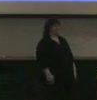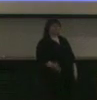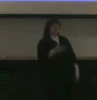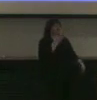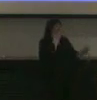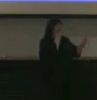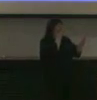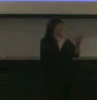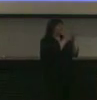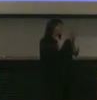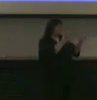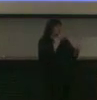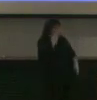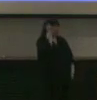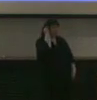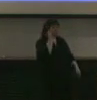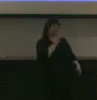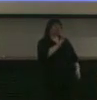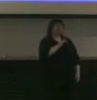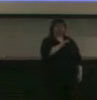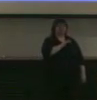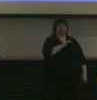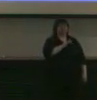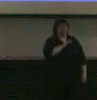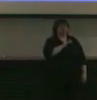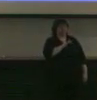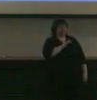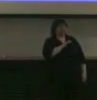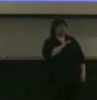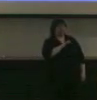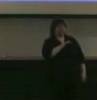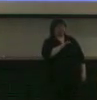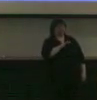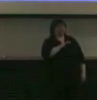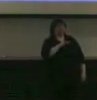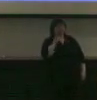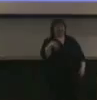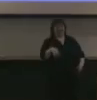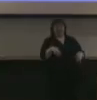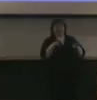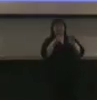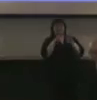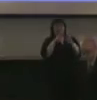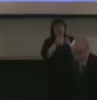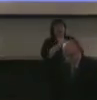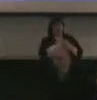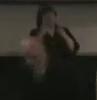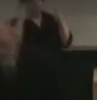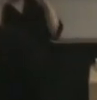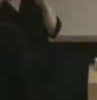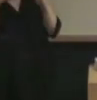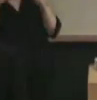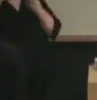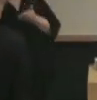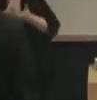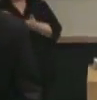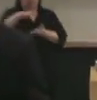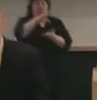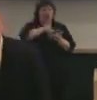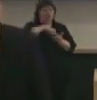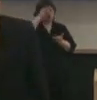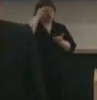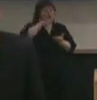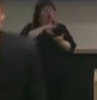Thank you very much, Greg. That was fabulous. It was this symposium we hope has helped you to take